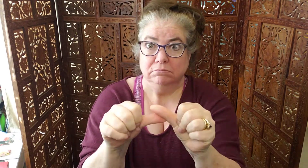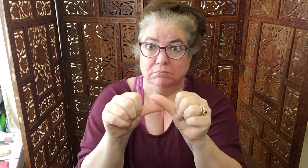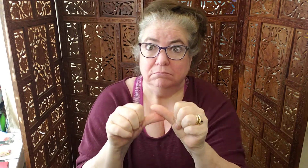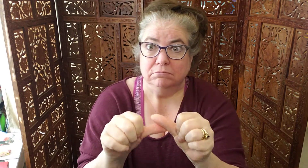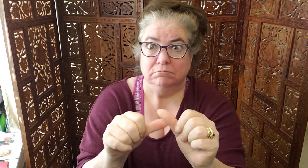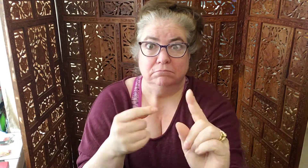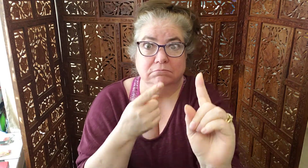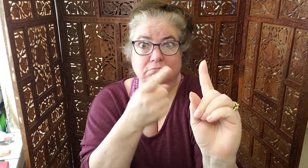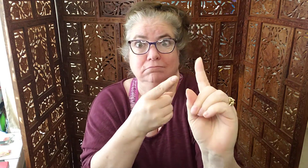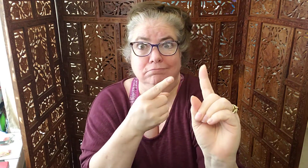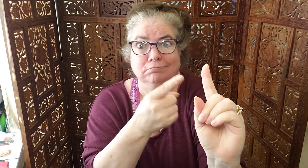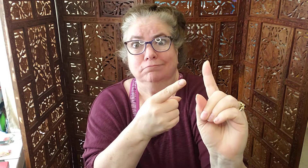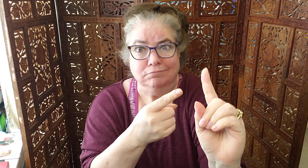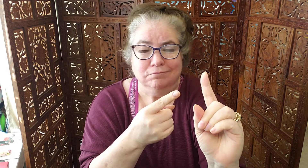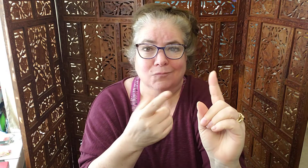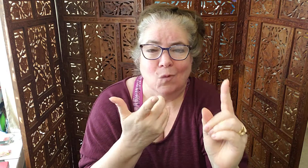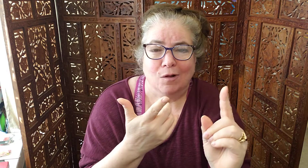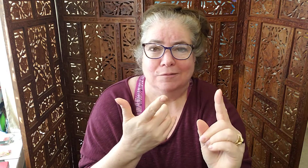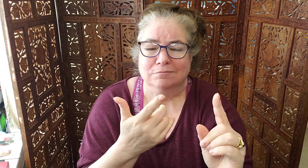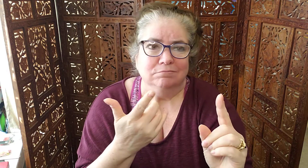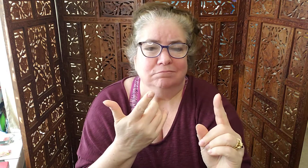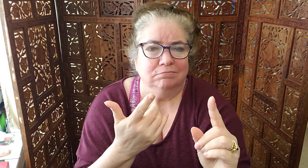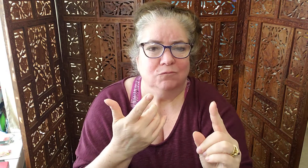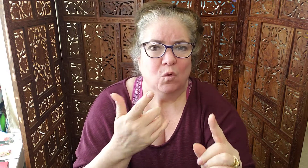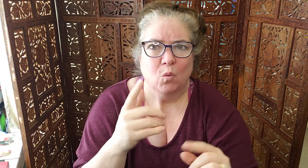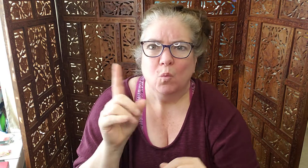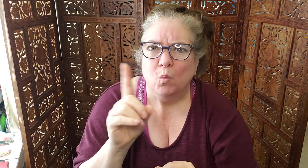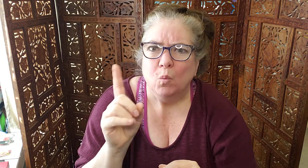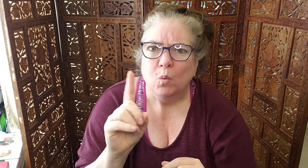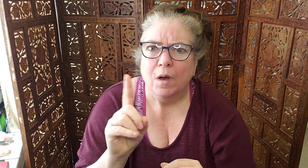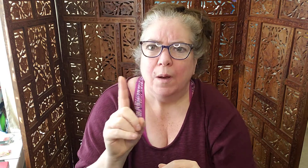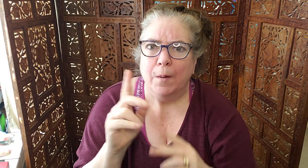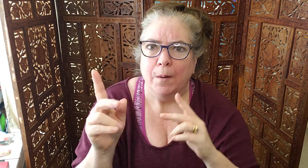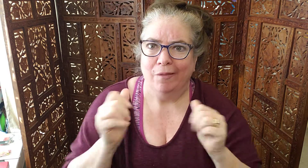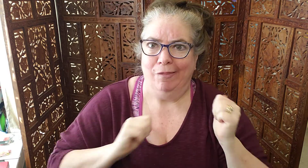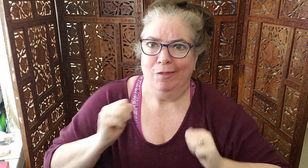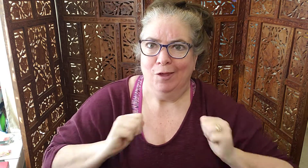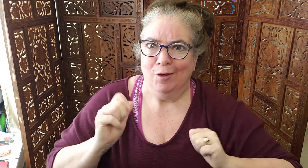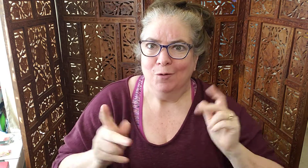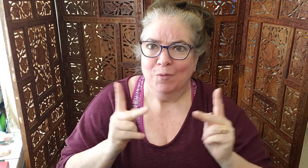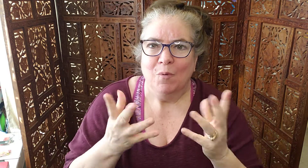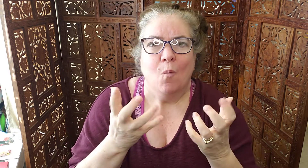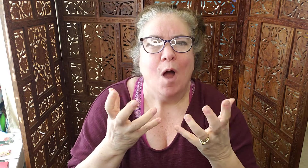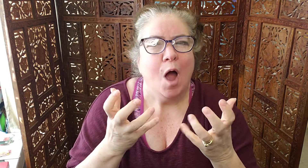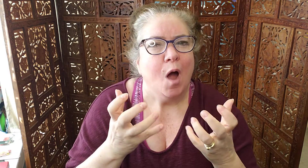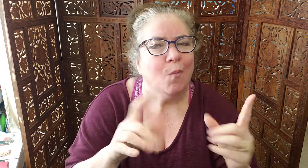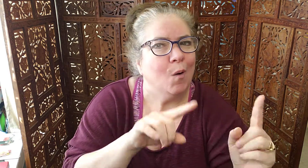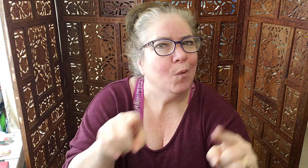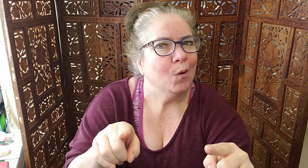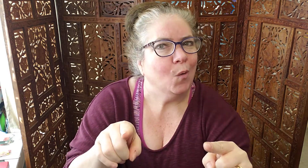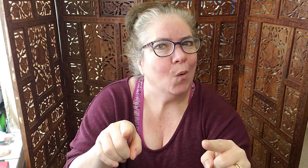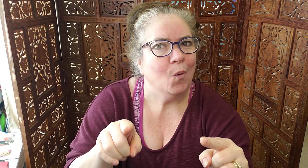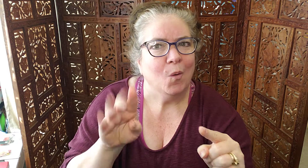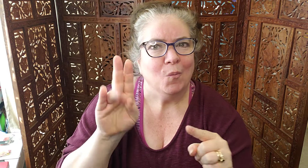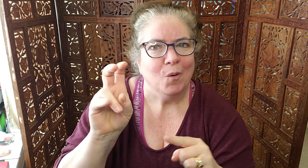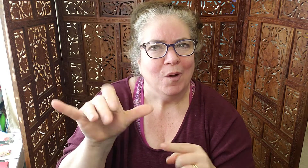the brass ring for so many theater people? So many of us still want to go and make it